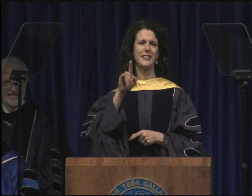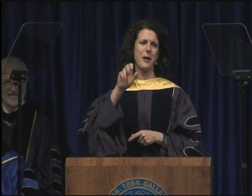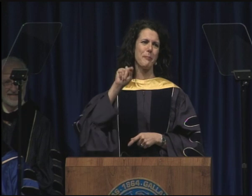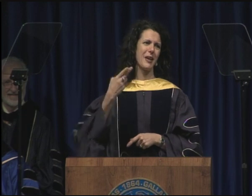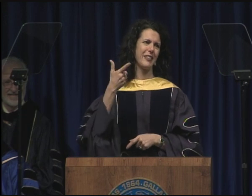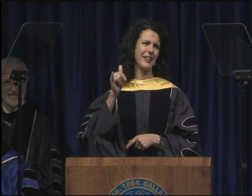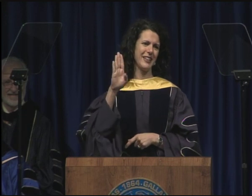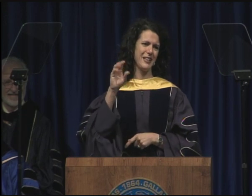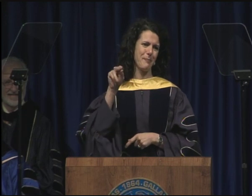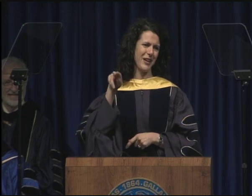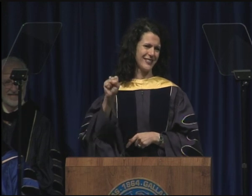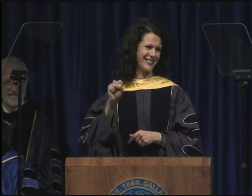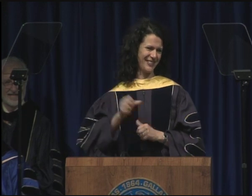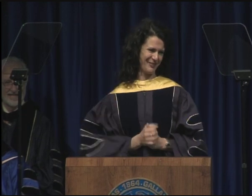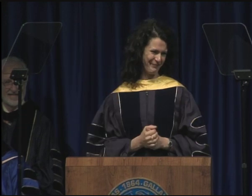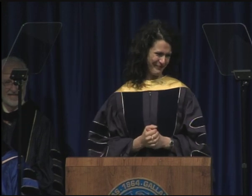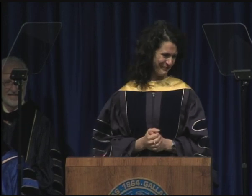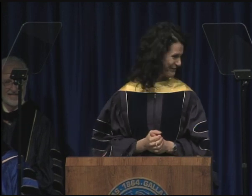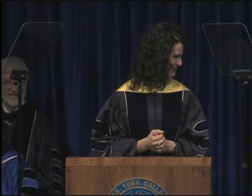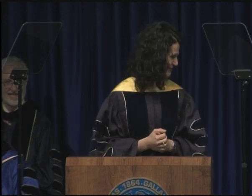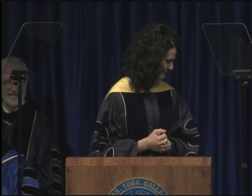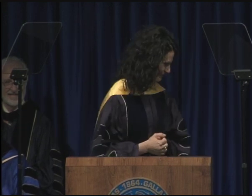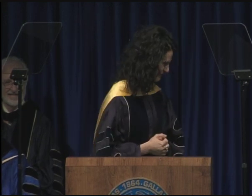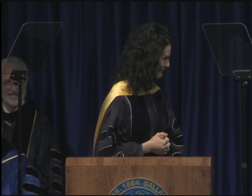with a huge